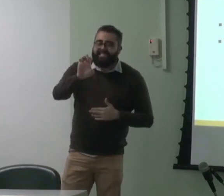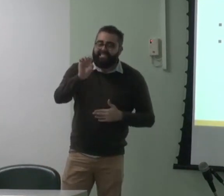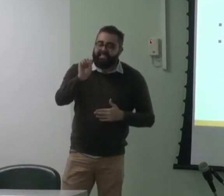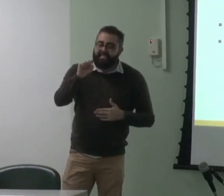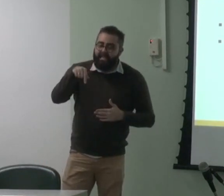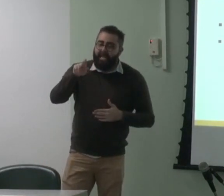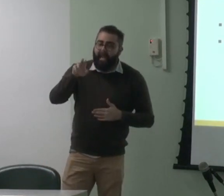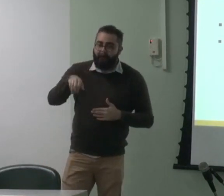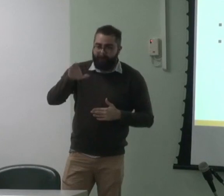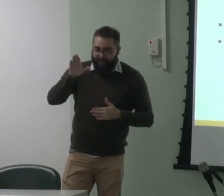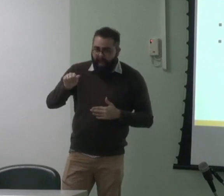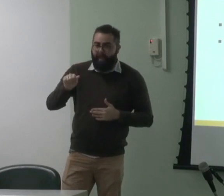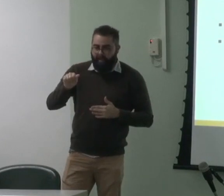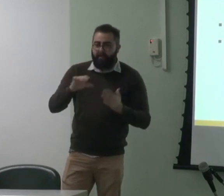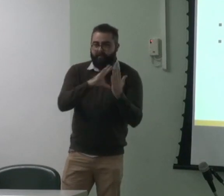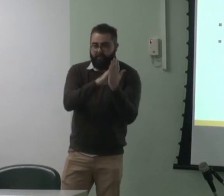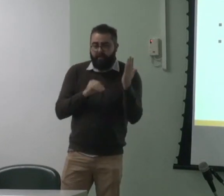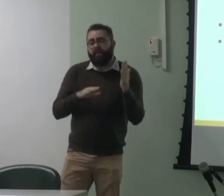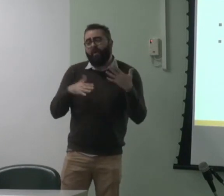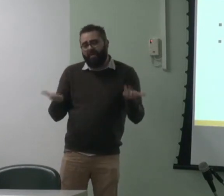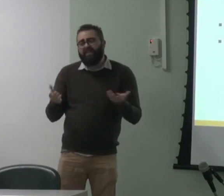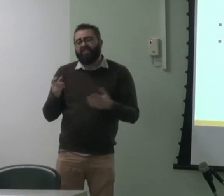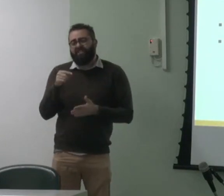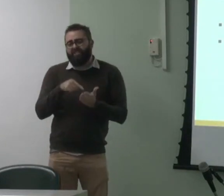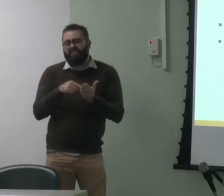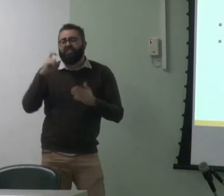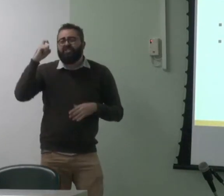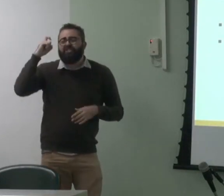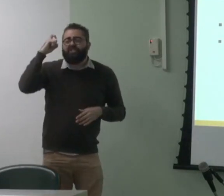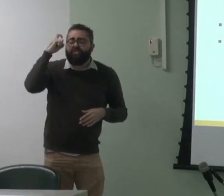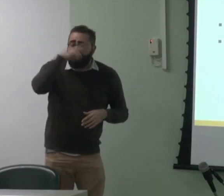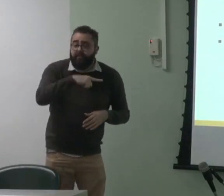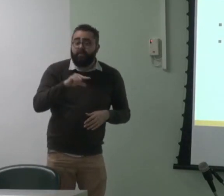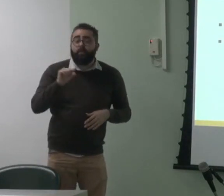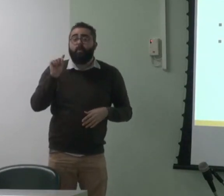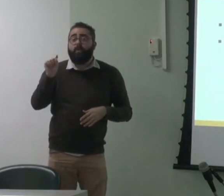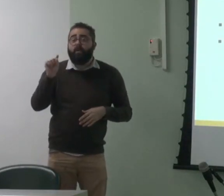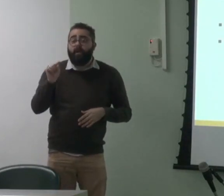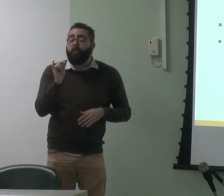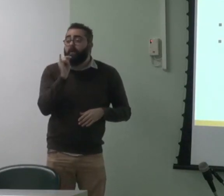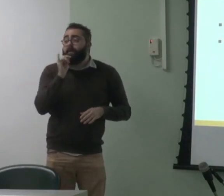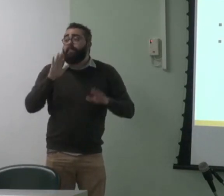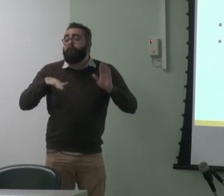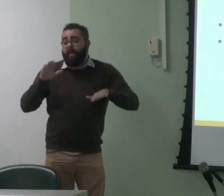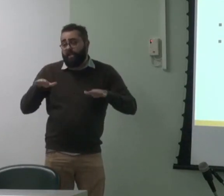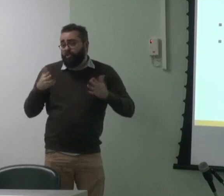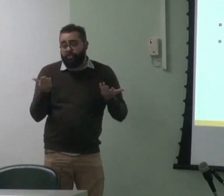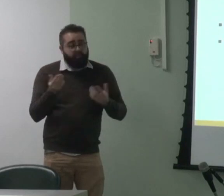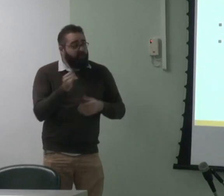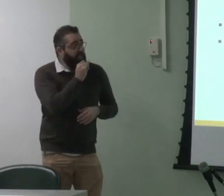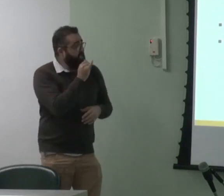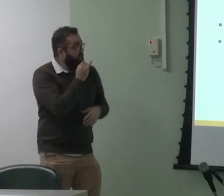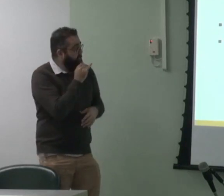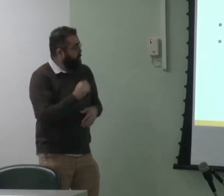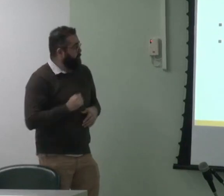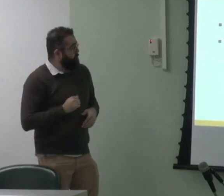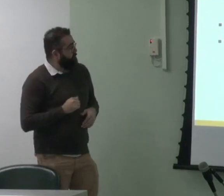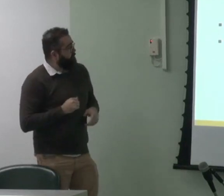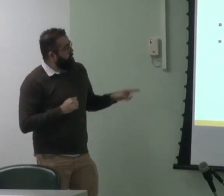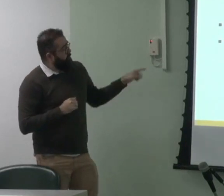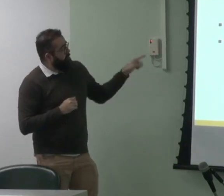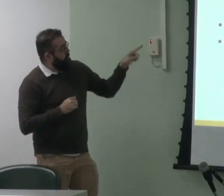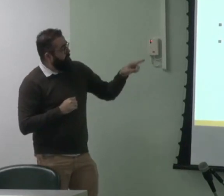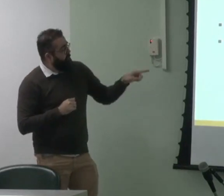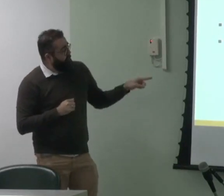the most difficult task is then to apply the scheme to individual instances by being